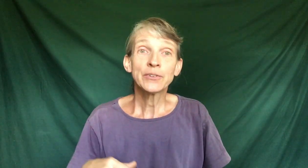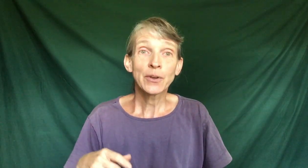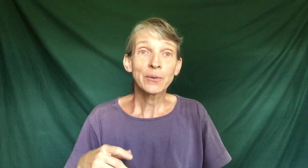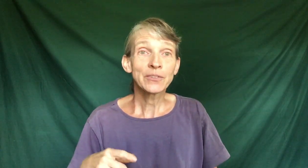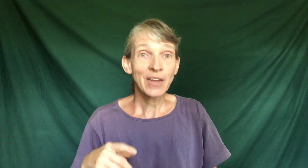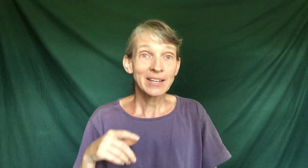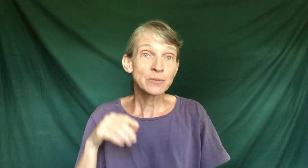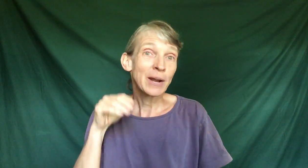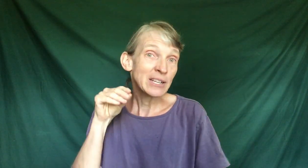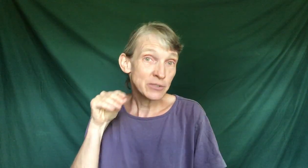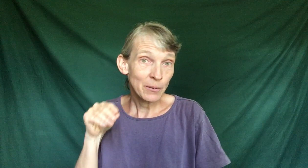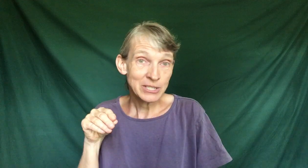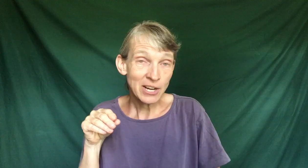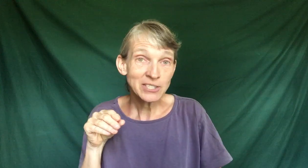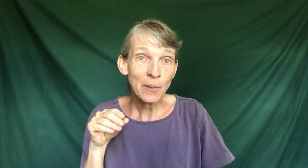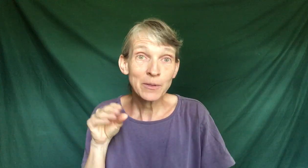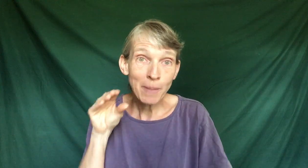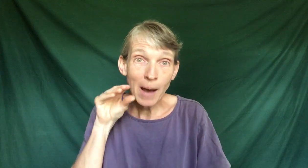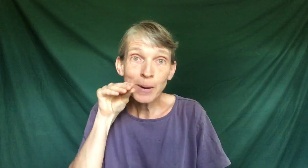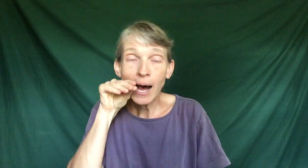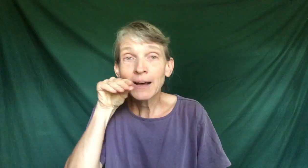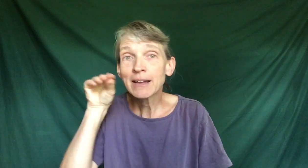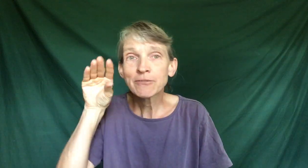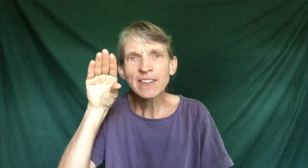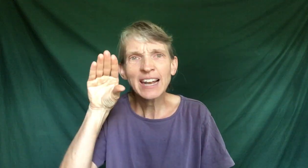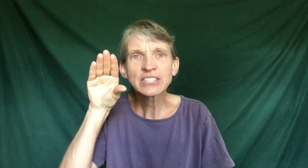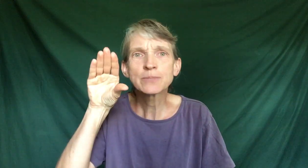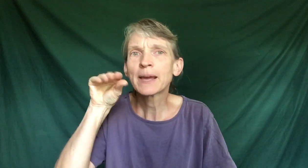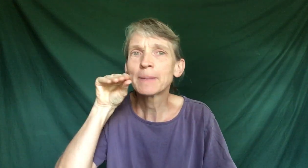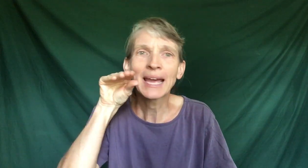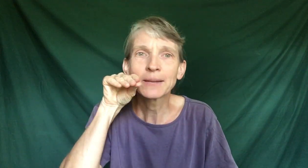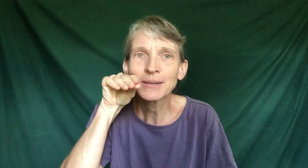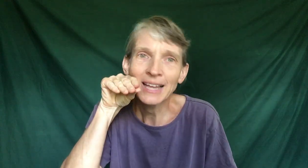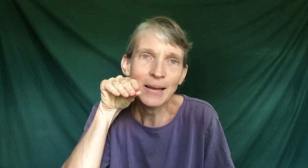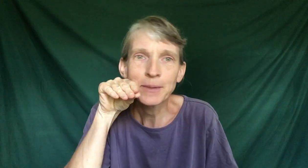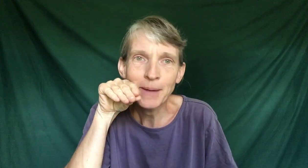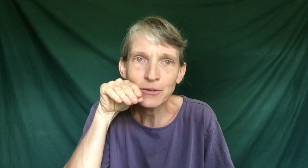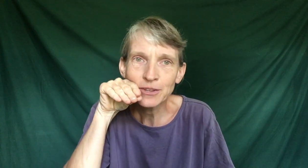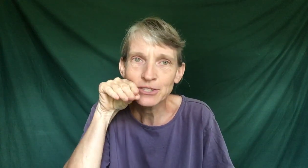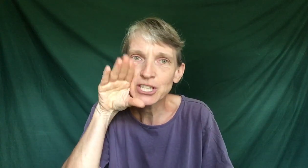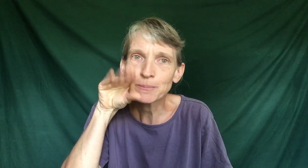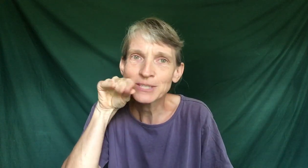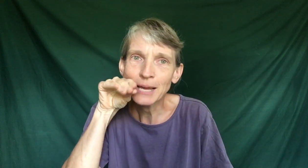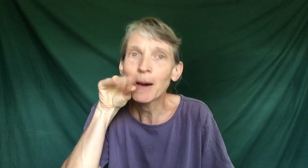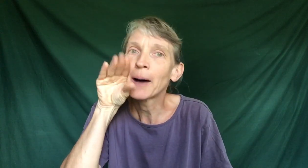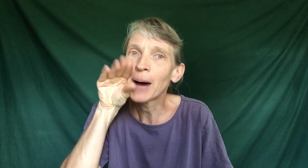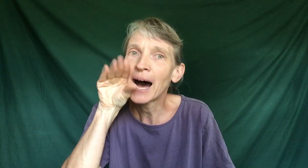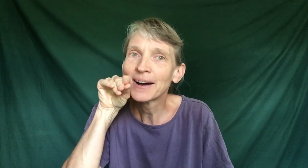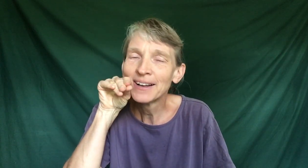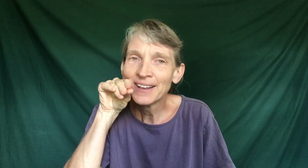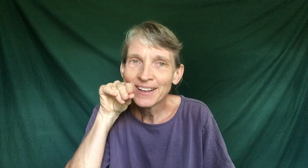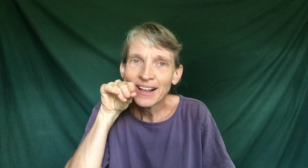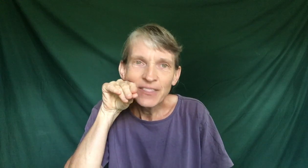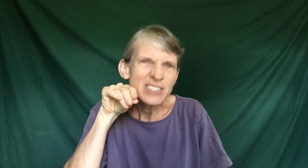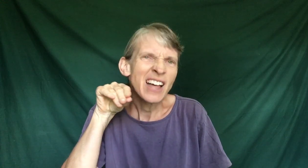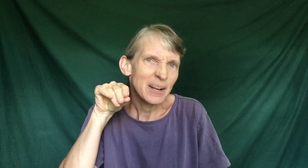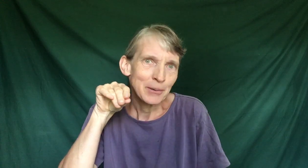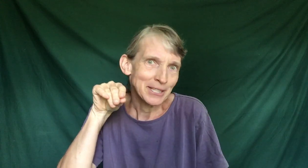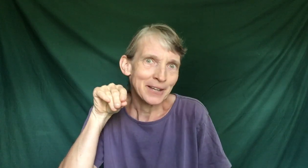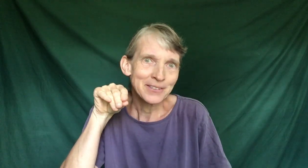So the signs, when it starts out with ba ba, and for that I just make my hand be like I'm the mouth of the sheep saying ba ba. There's not a particular